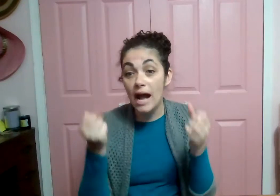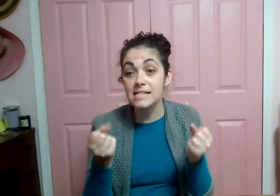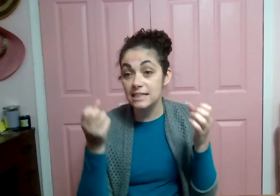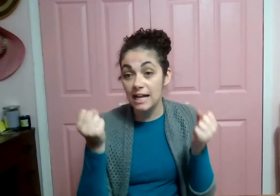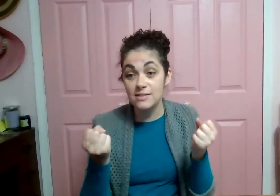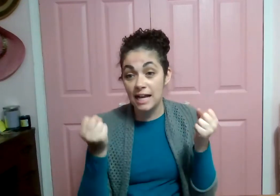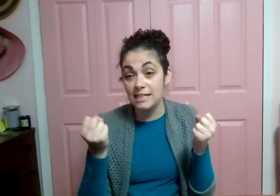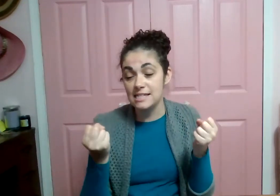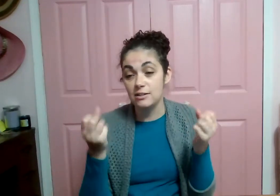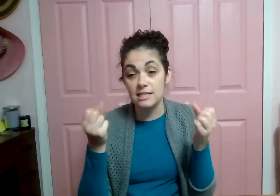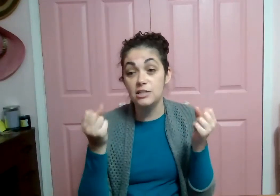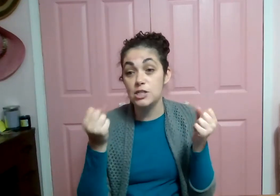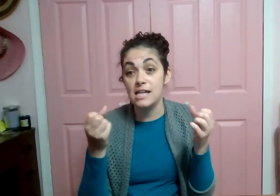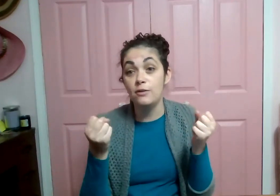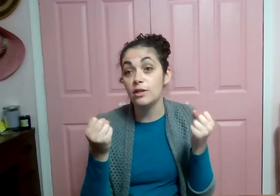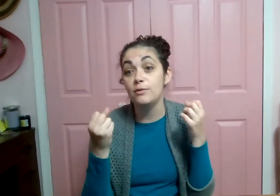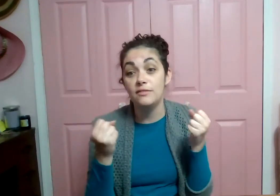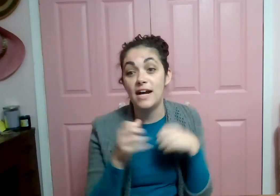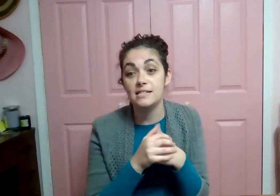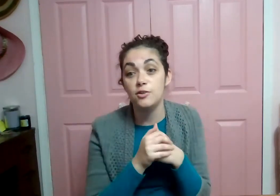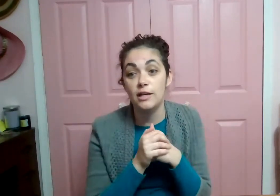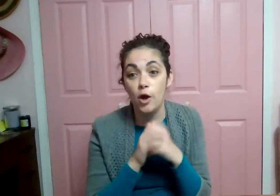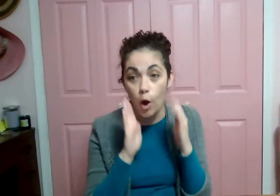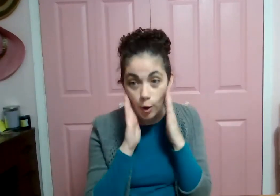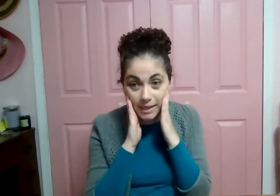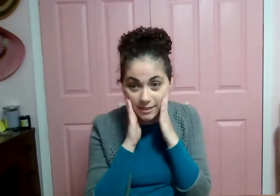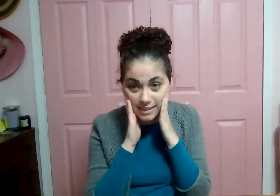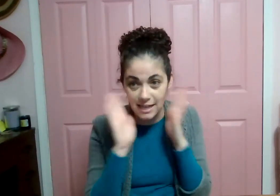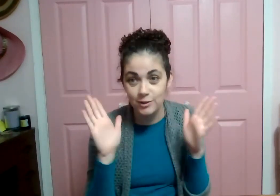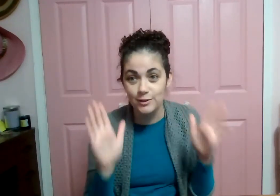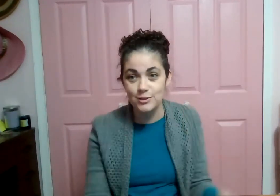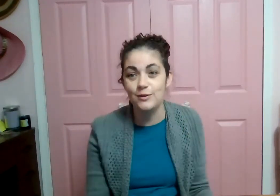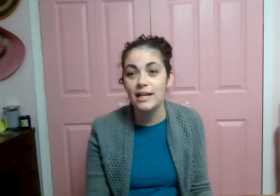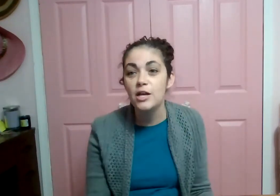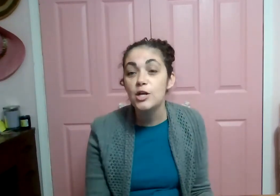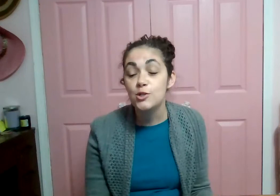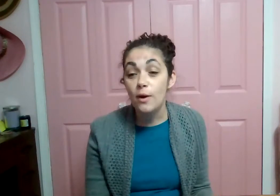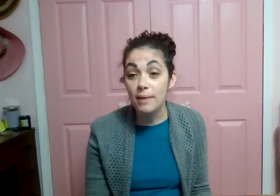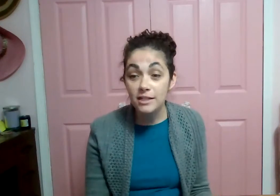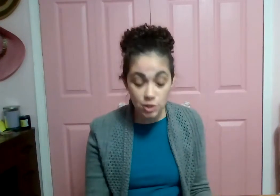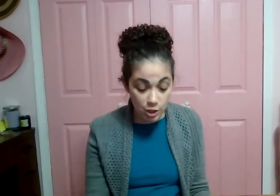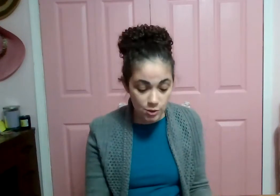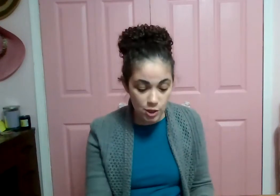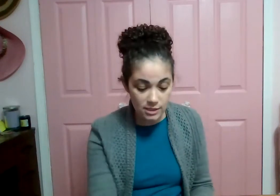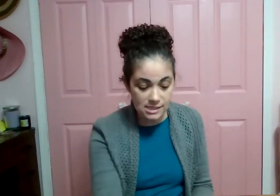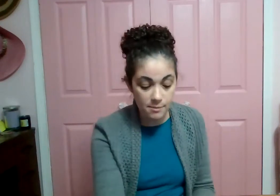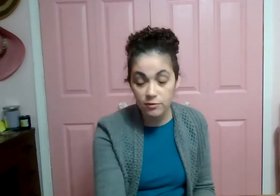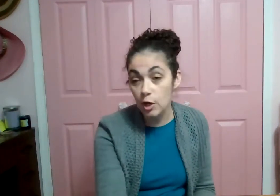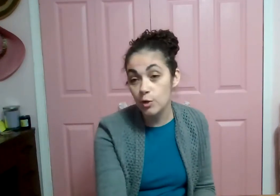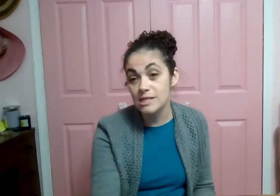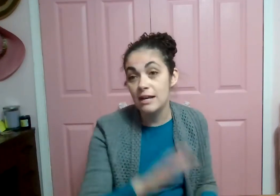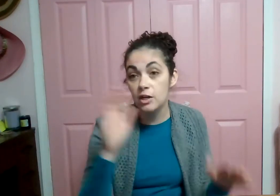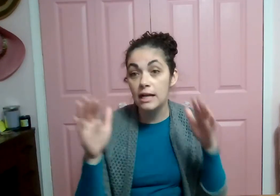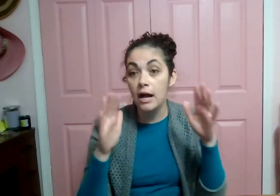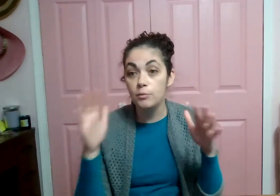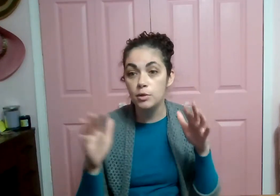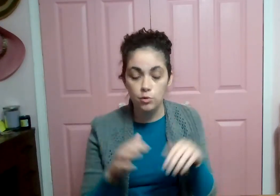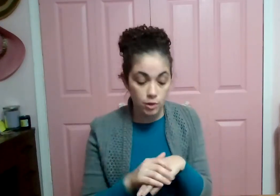has a lot of signing skills and they just sign really, really fast. And you're like, oh my goodness, I don't know what you're doing. So on page 2 starts some of those that are going to help you through